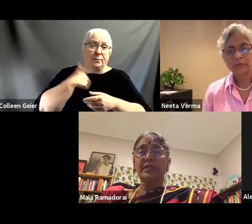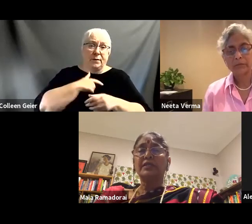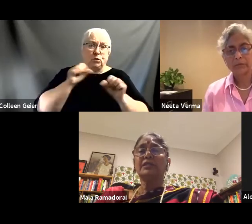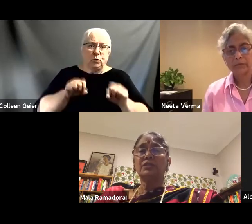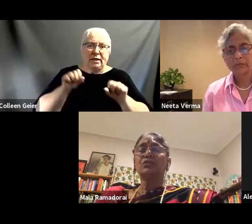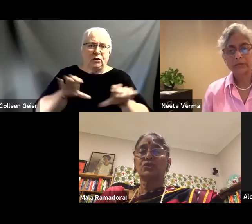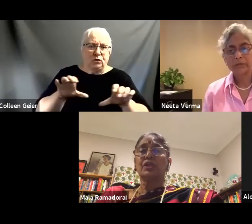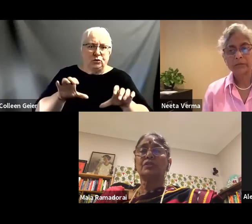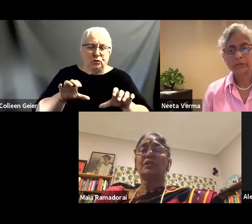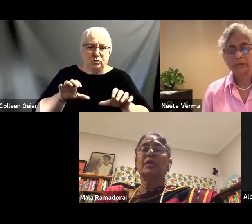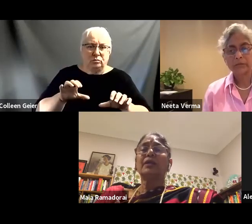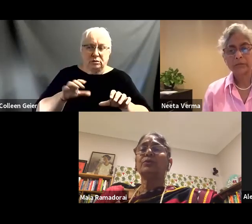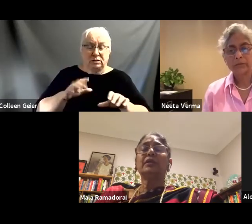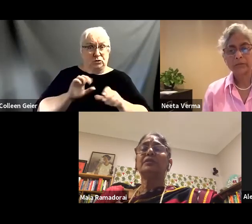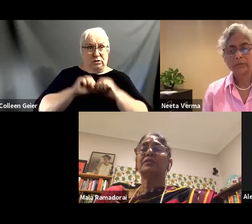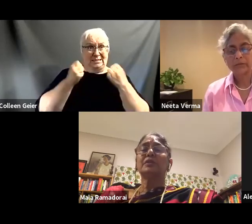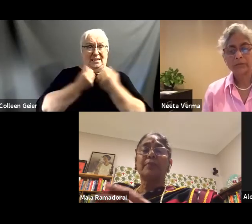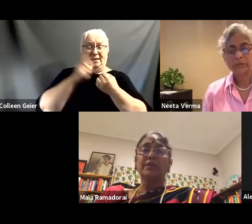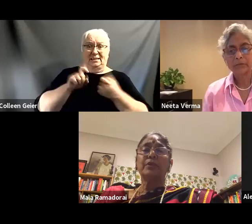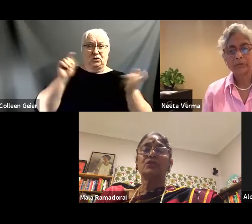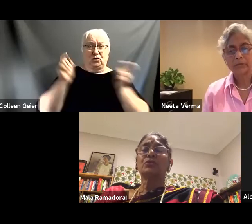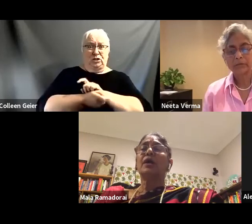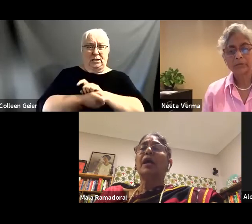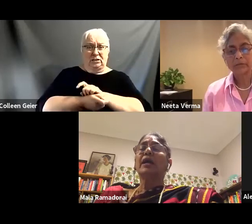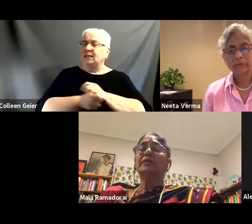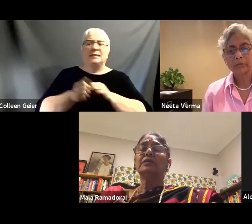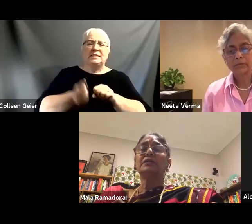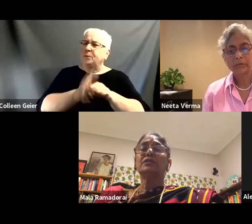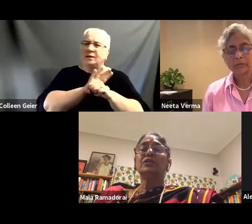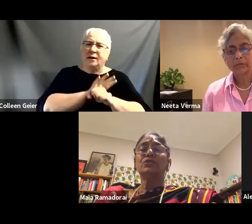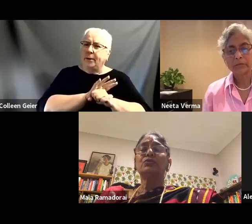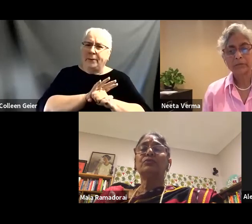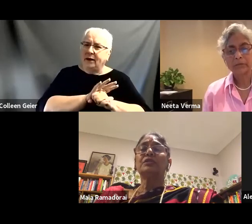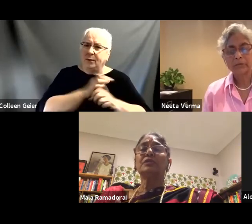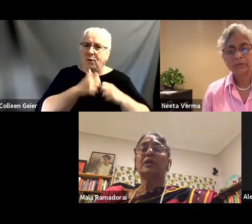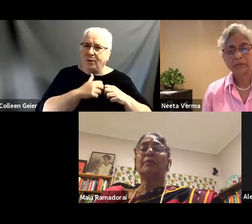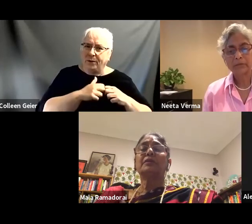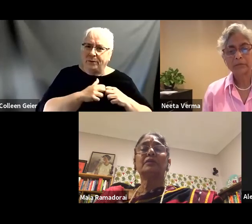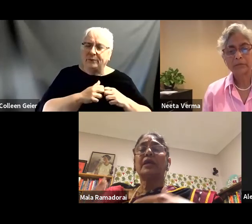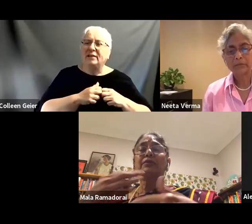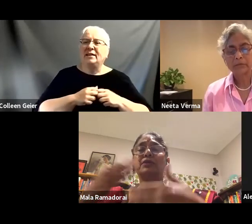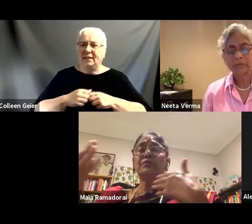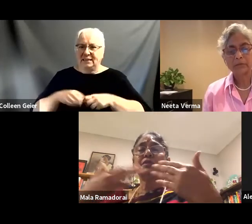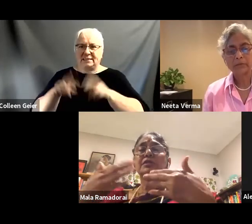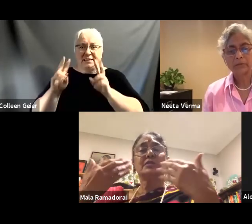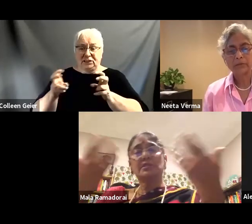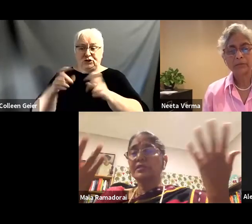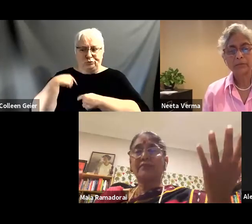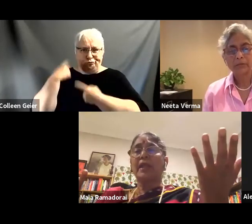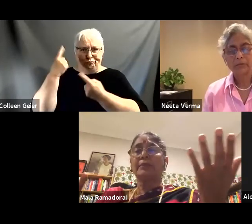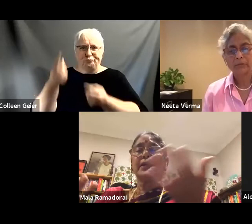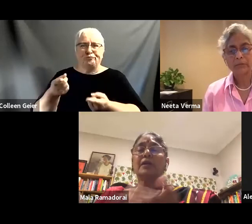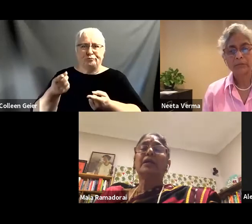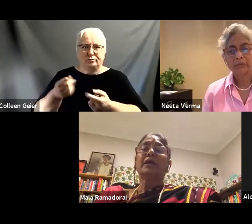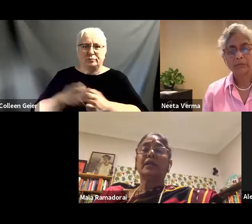that society needs to change. I don't think this is a pandemic issue. I think this is an issue which is, I mean, this kind of a difference is itself